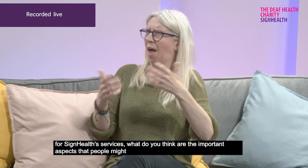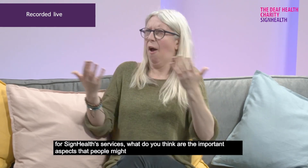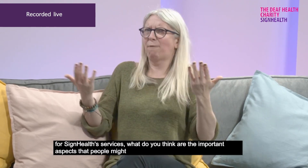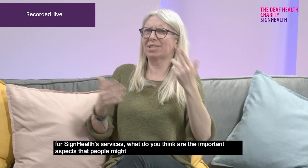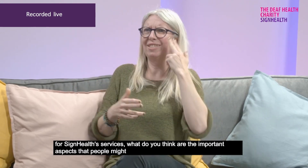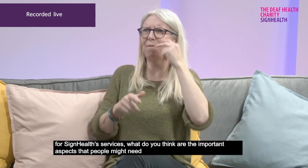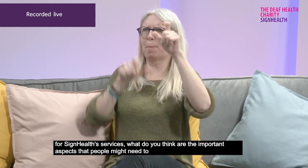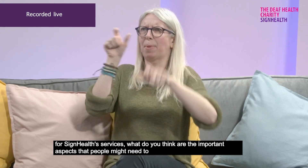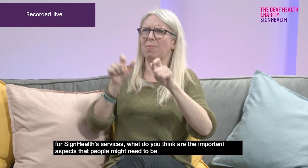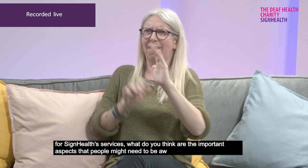of?